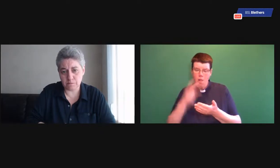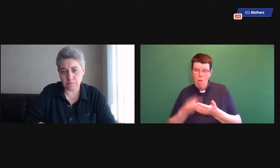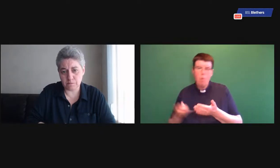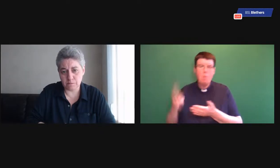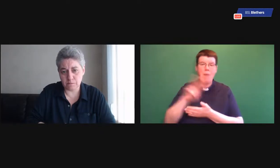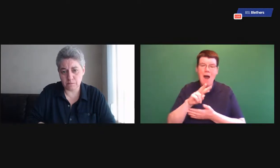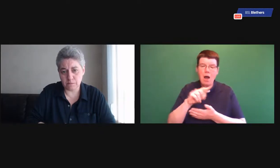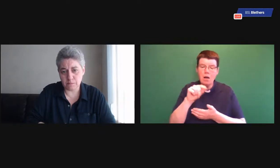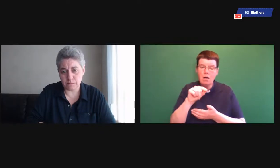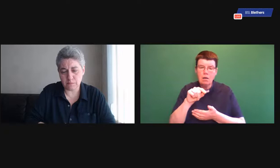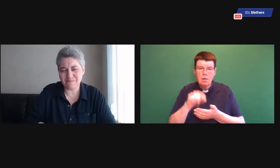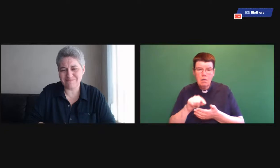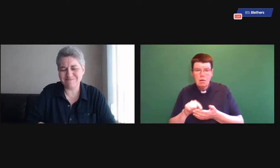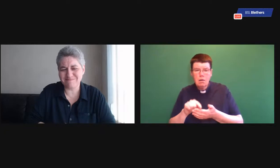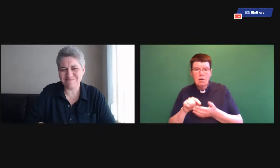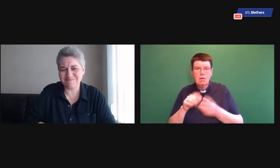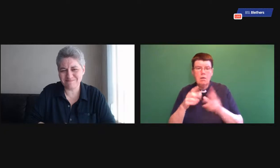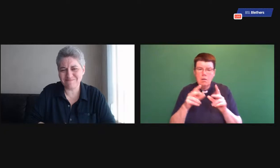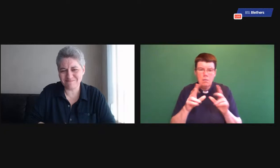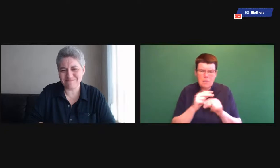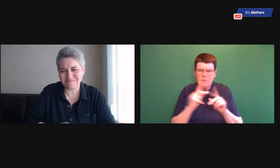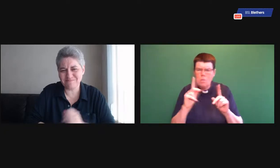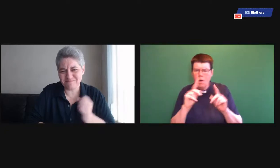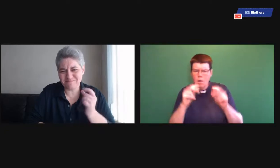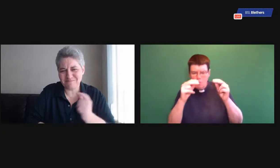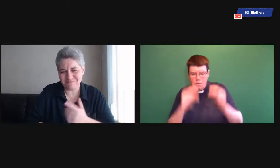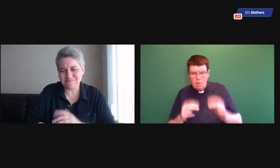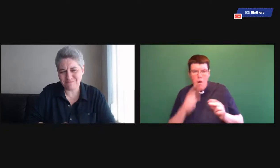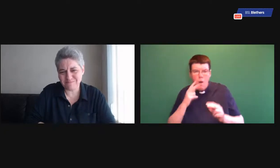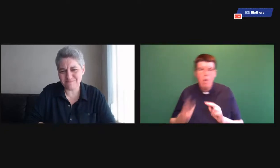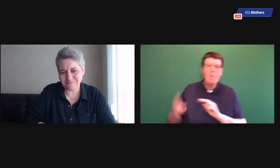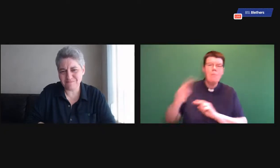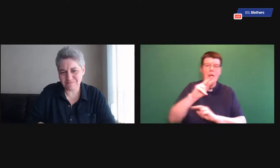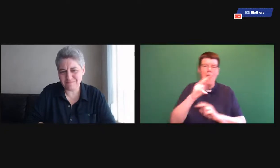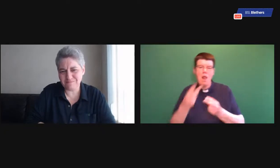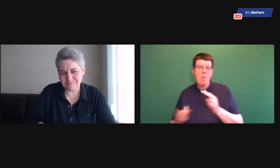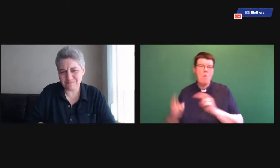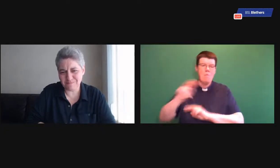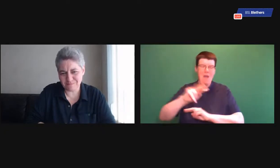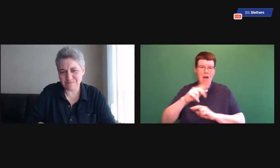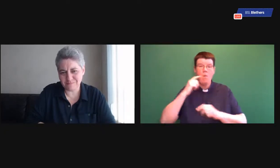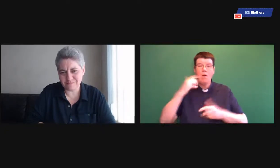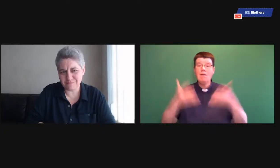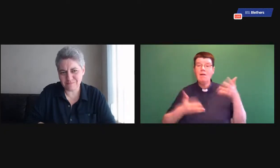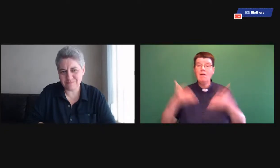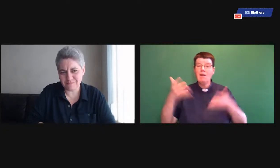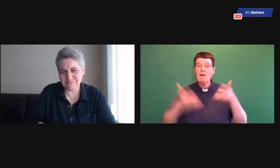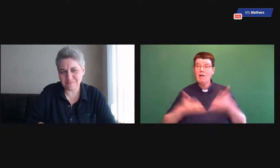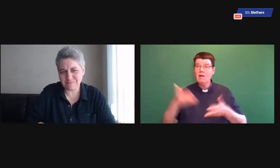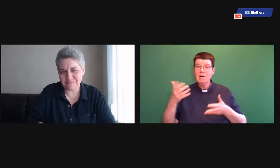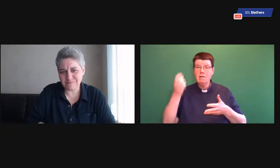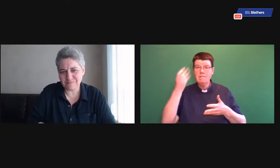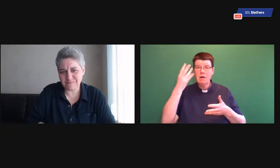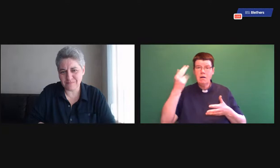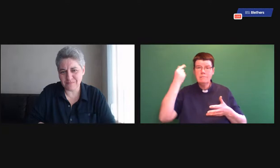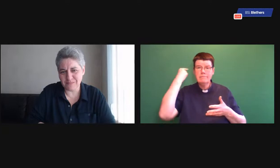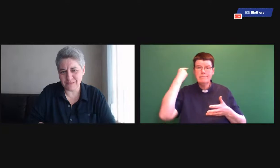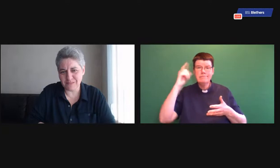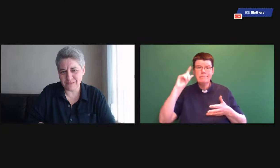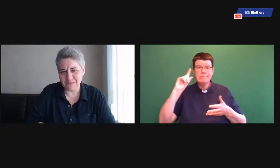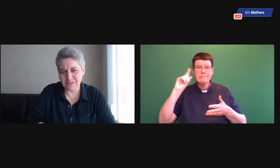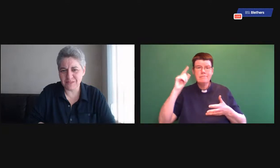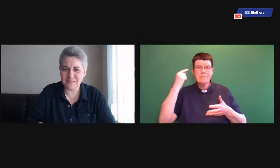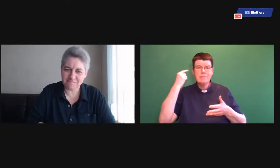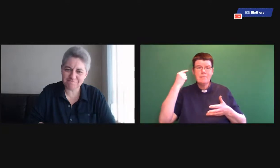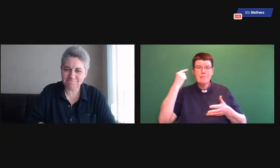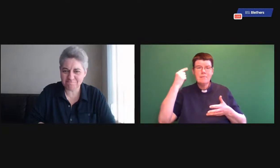do it in English, and the reason for that was it was just simplicity more than anything. When you write in English, it's easier to look back